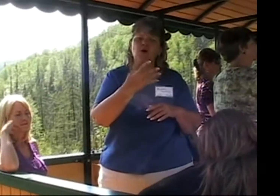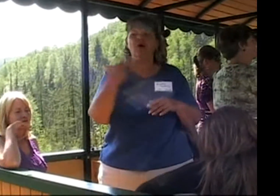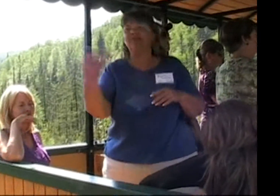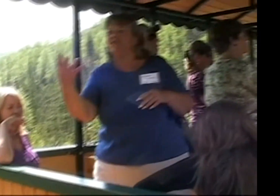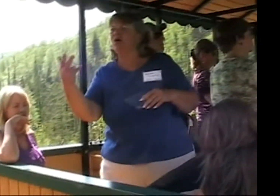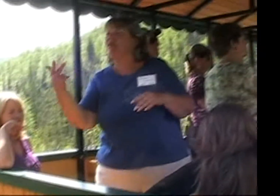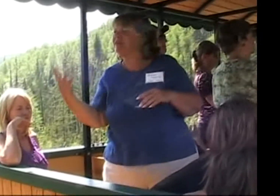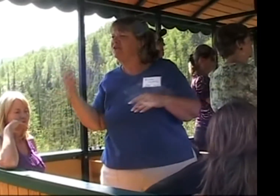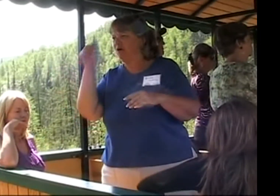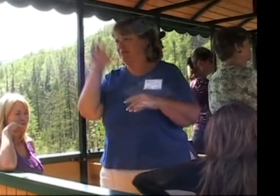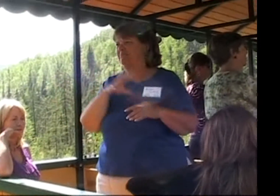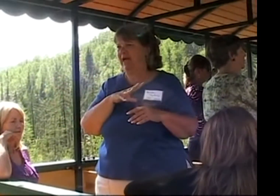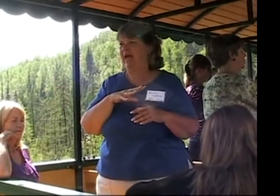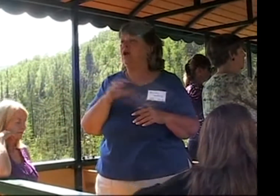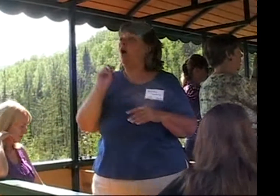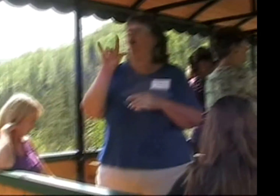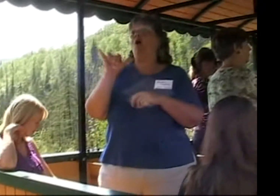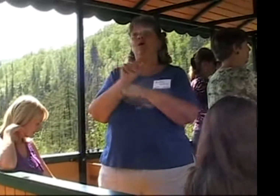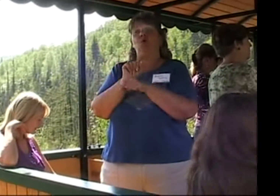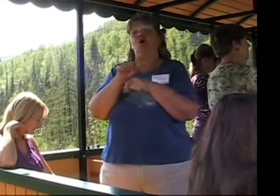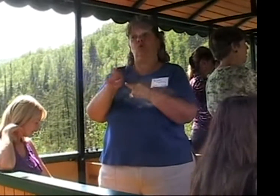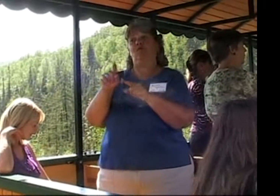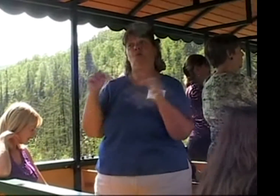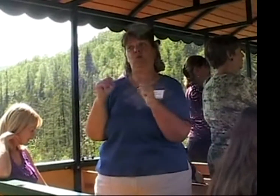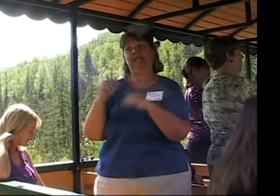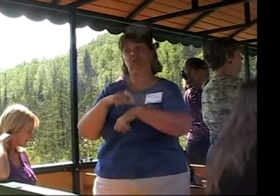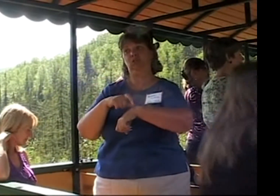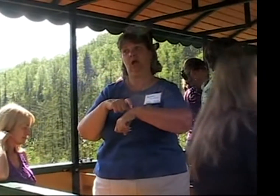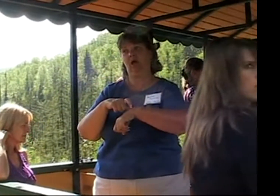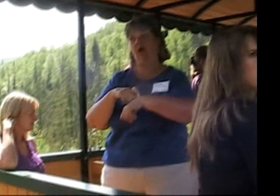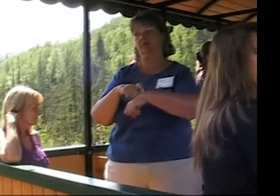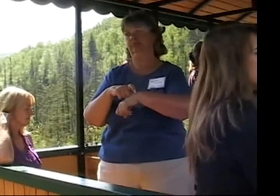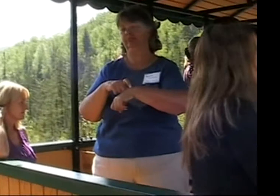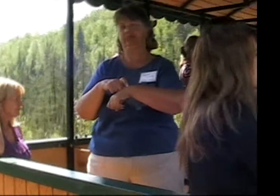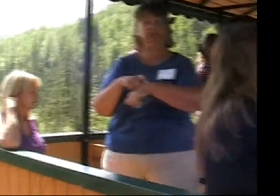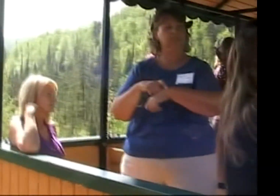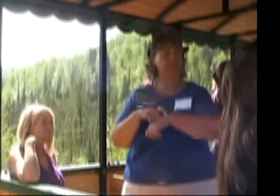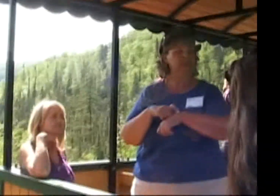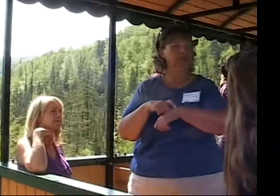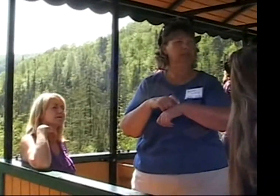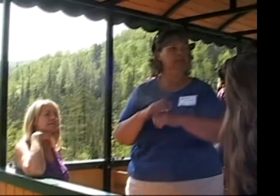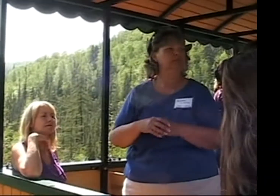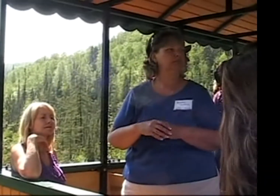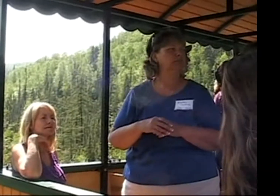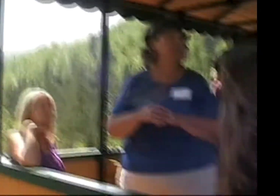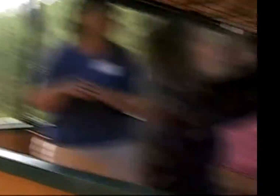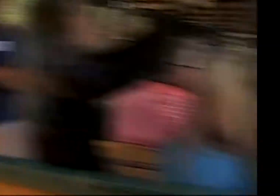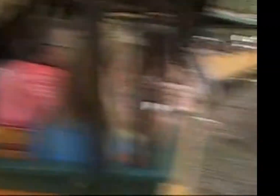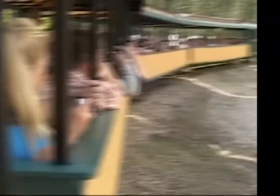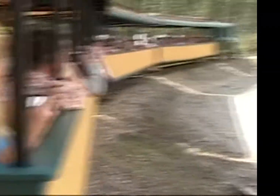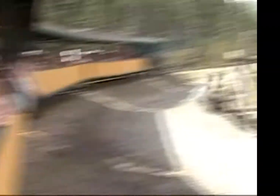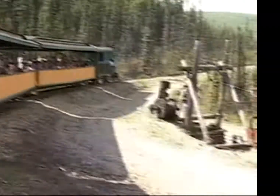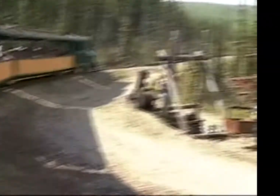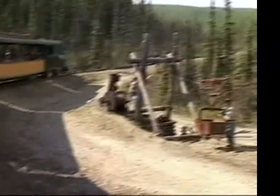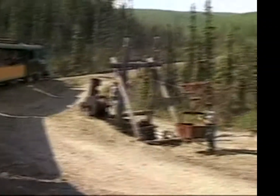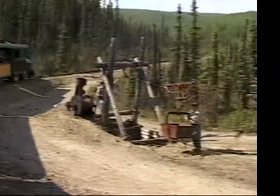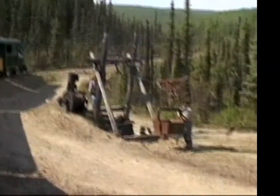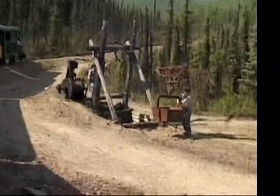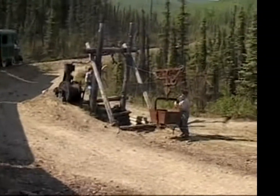only dig in the winter time for safety purposes. We're talking about dealing with frozen permafrost here. It's allowed to warm